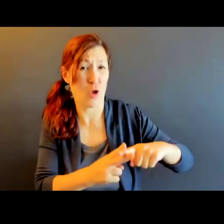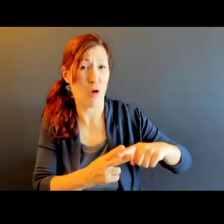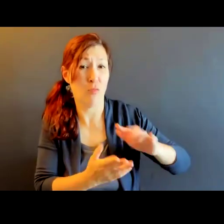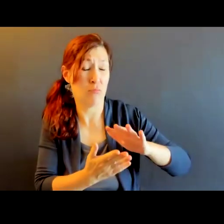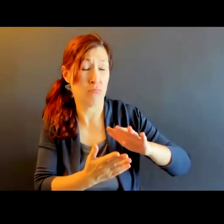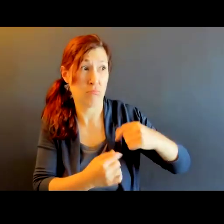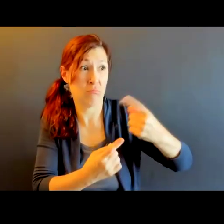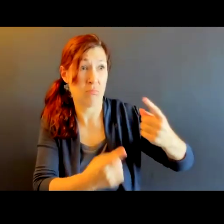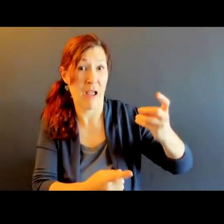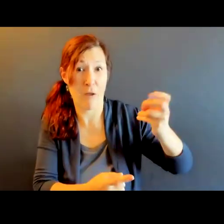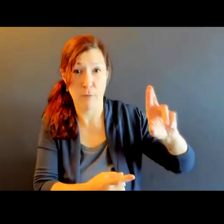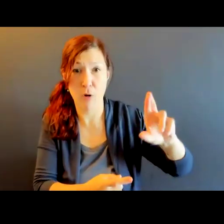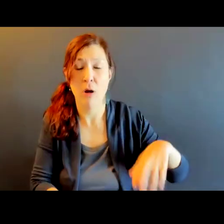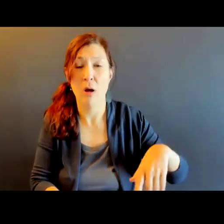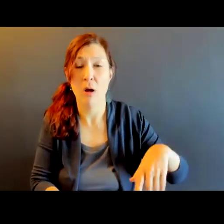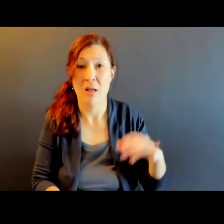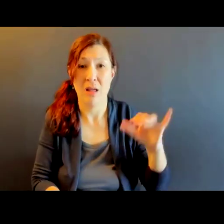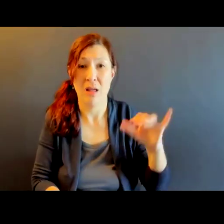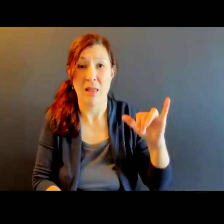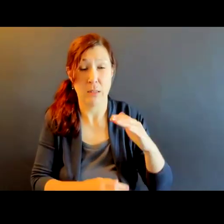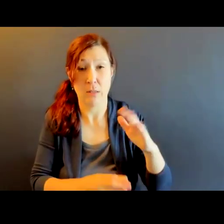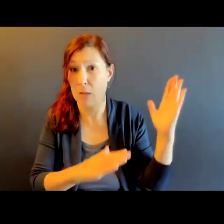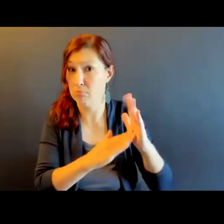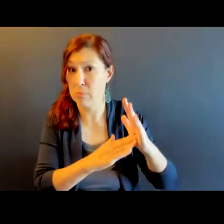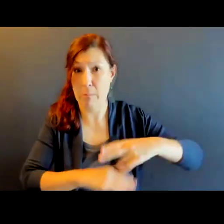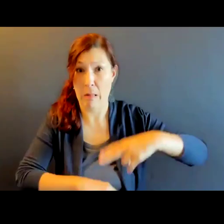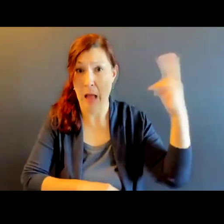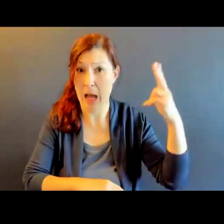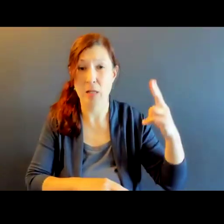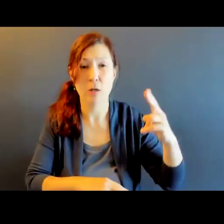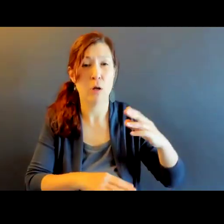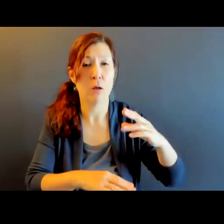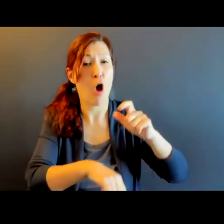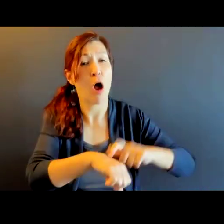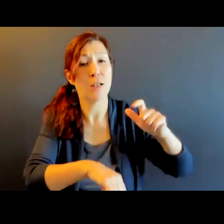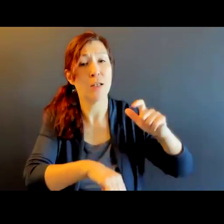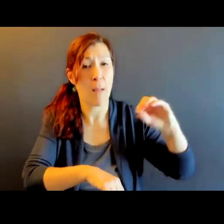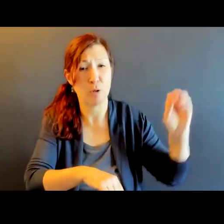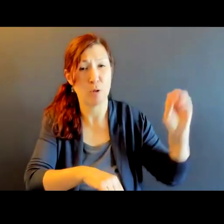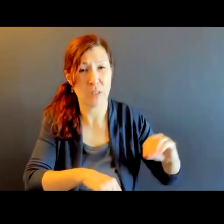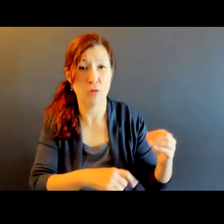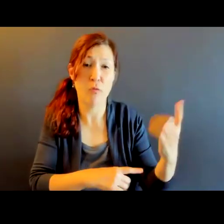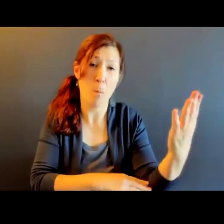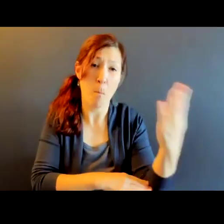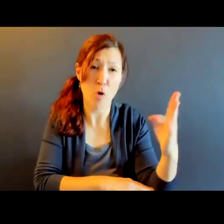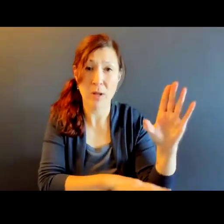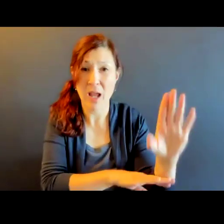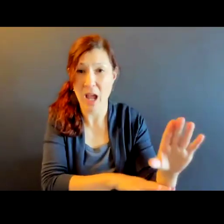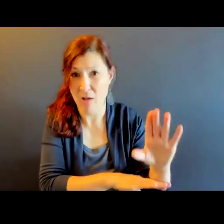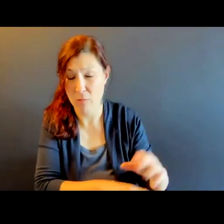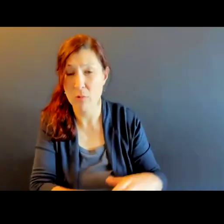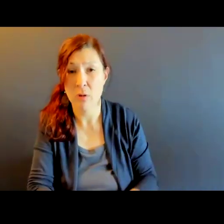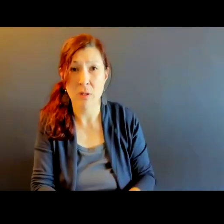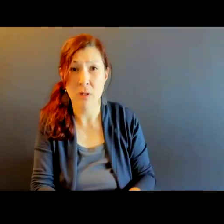a historic high of on-time percentage, or what we call OTP, in either the morning or the afternoon. Today in